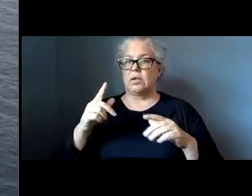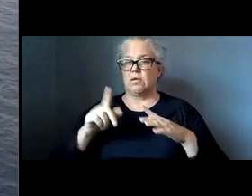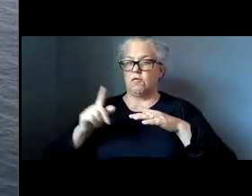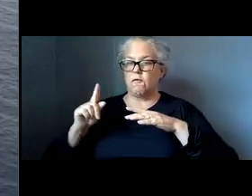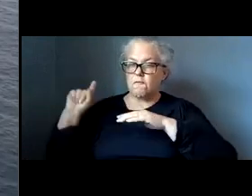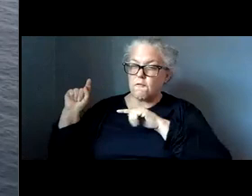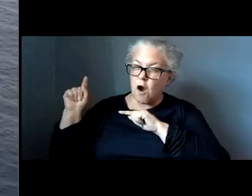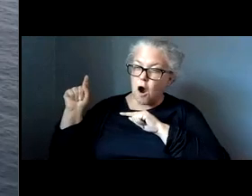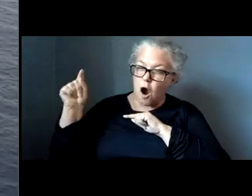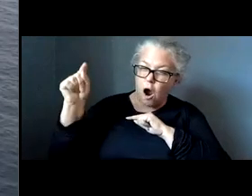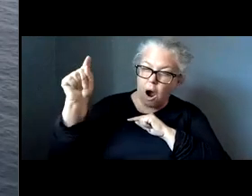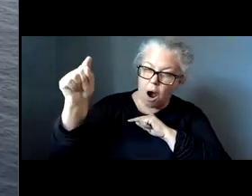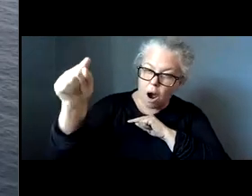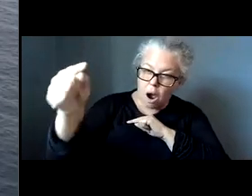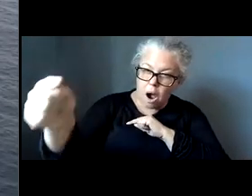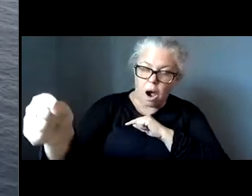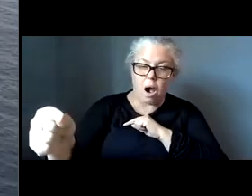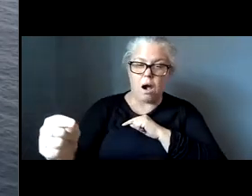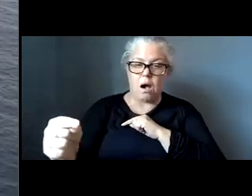area